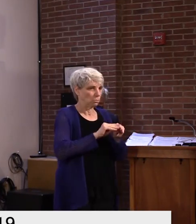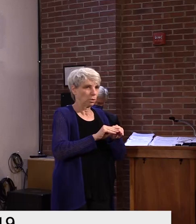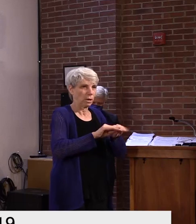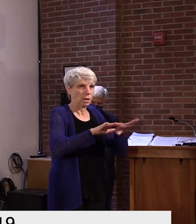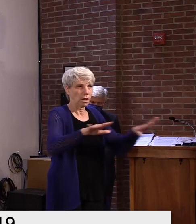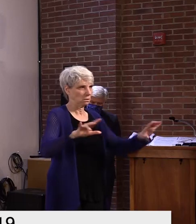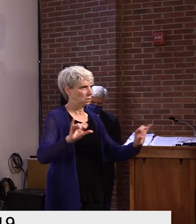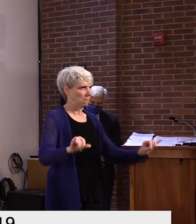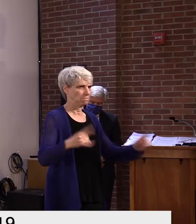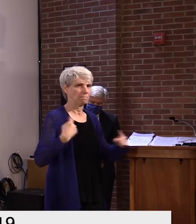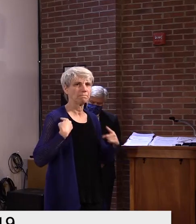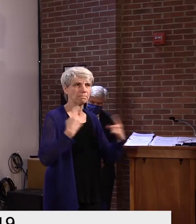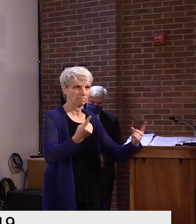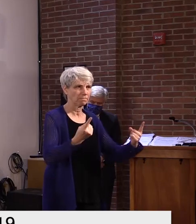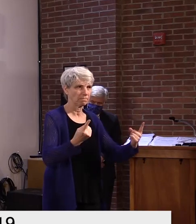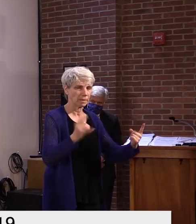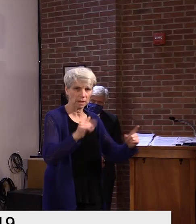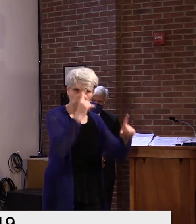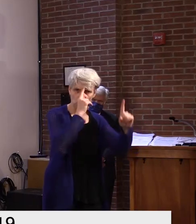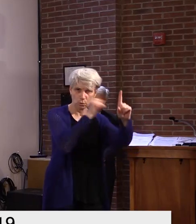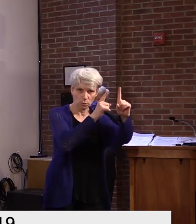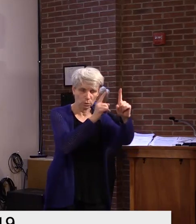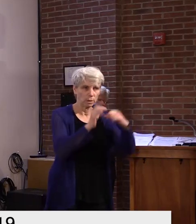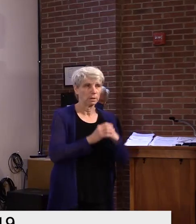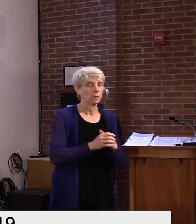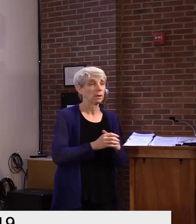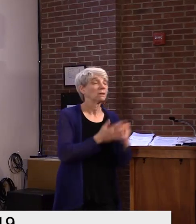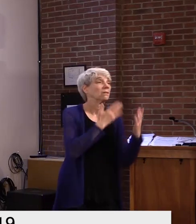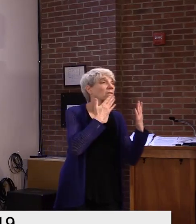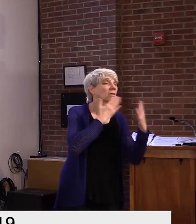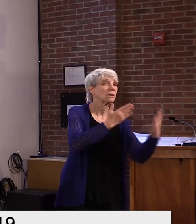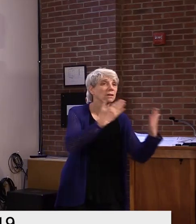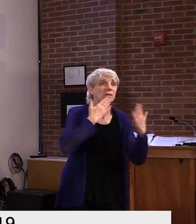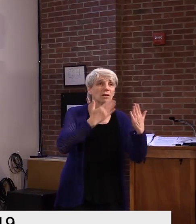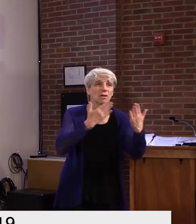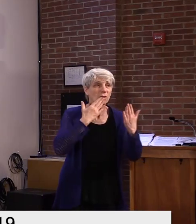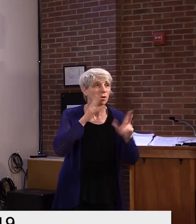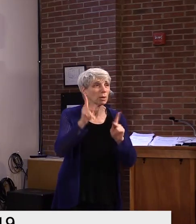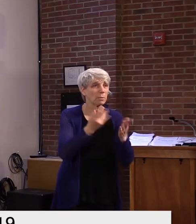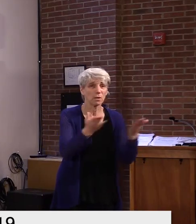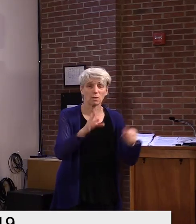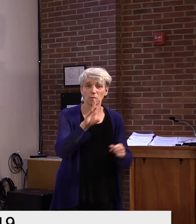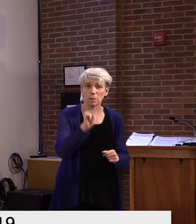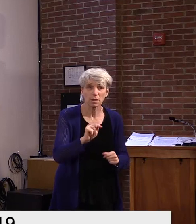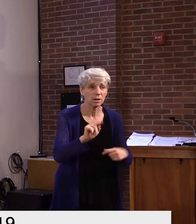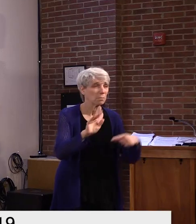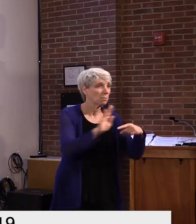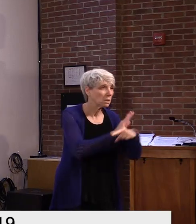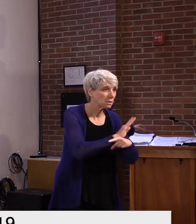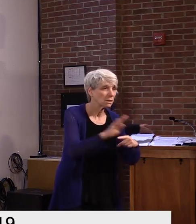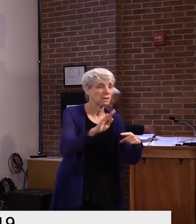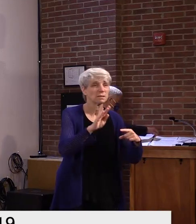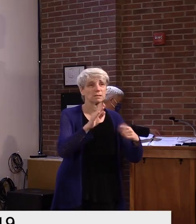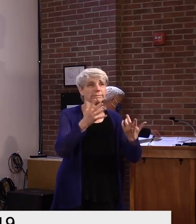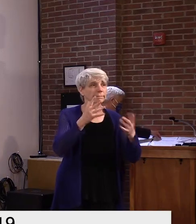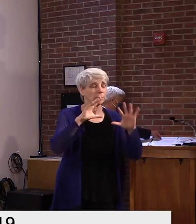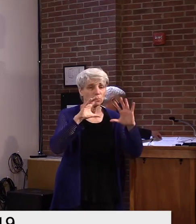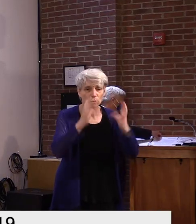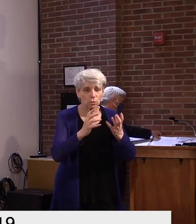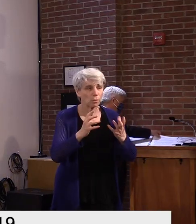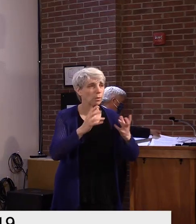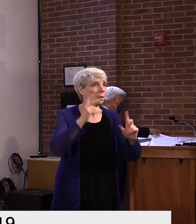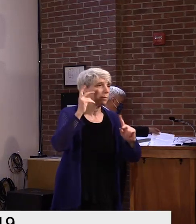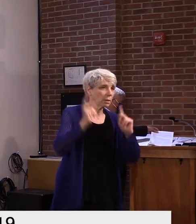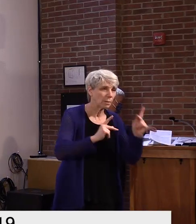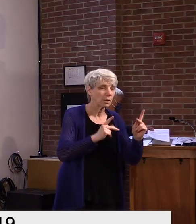achieve. Thanks to the sacrifices and the actions of every sector of our state and every person in our state, we are beginning to achieve